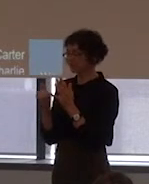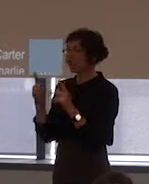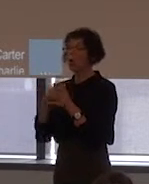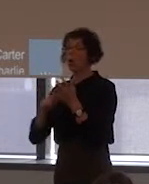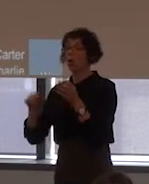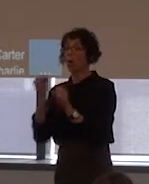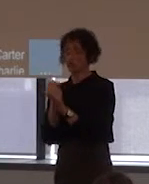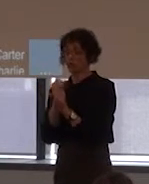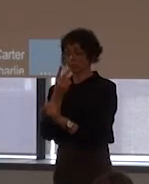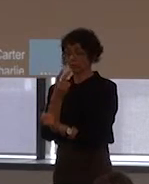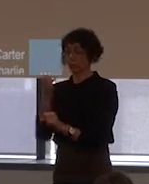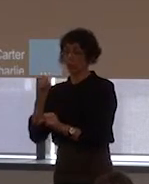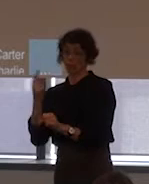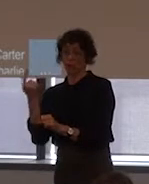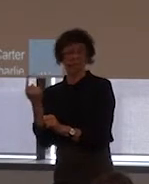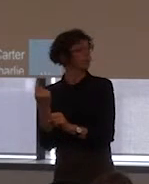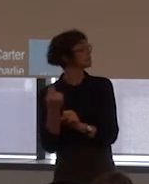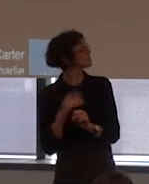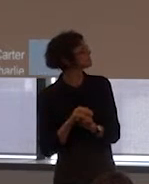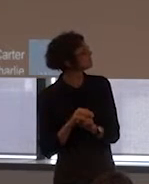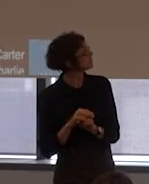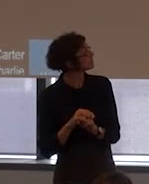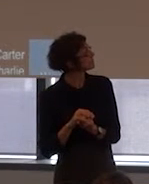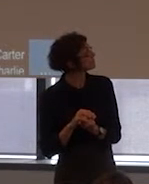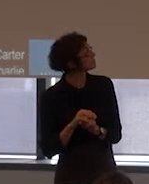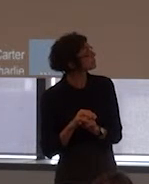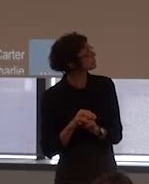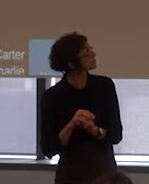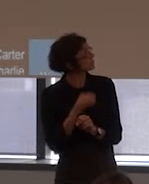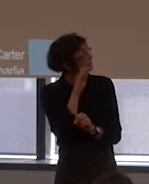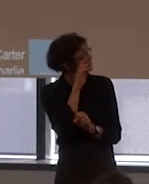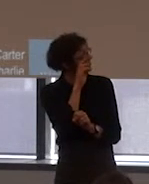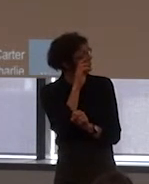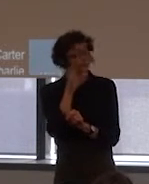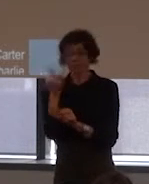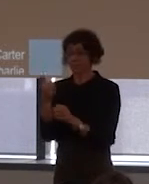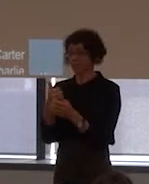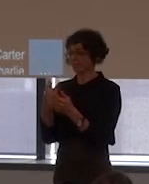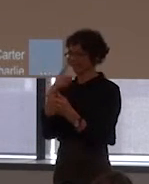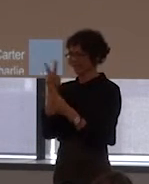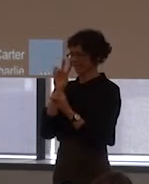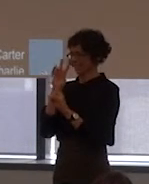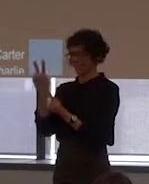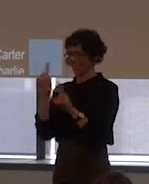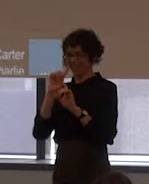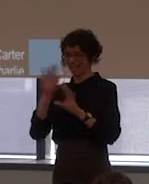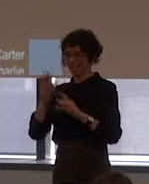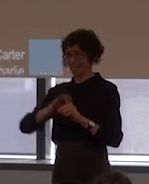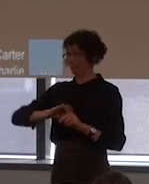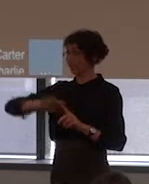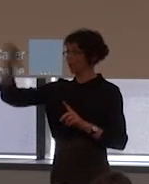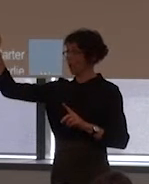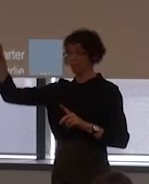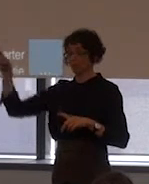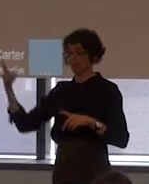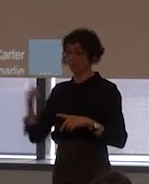August 2011, June, July, August 2011. The numbers speak for themselves. You're getting way